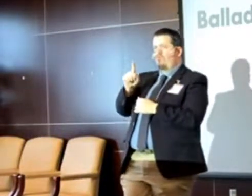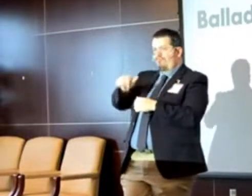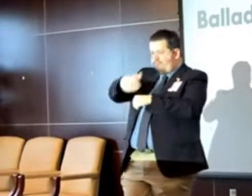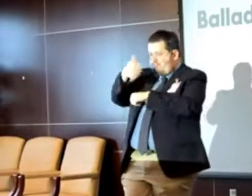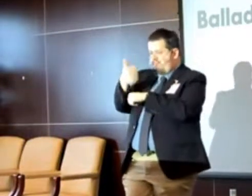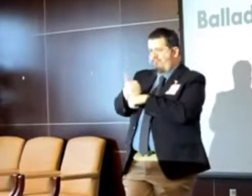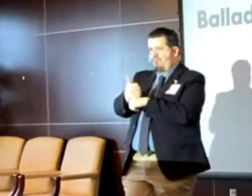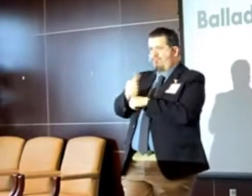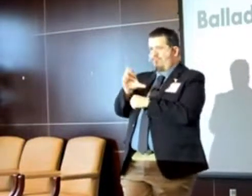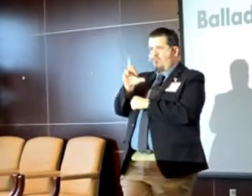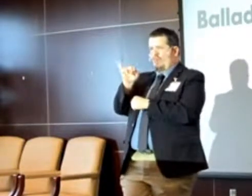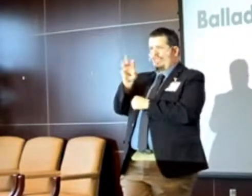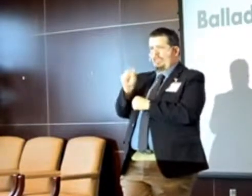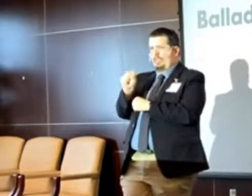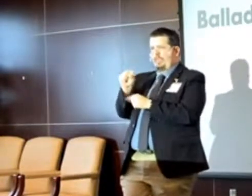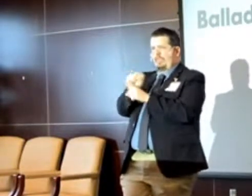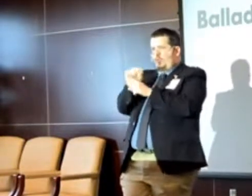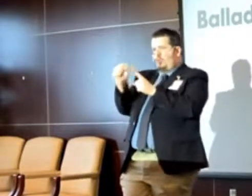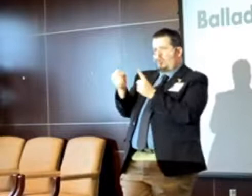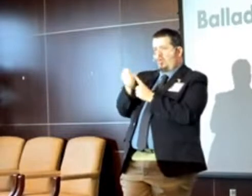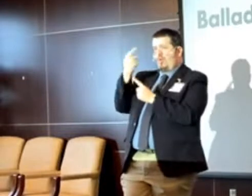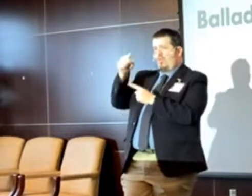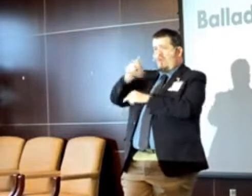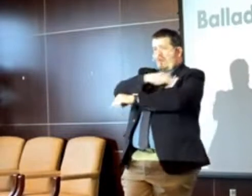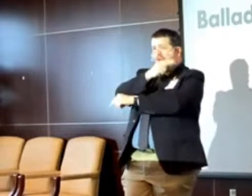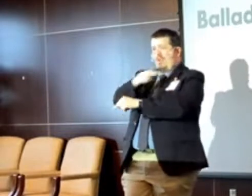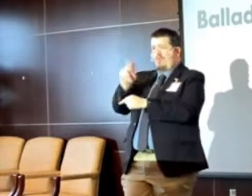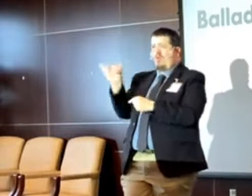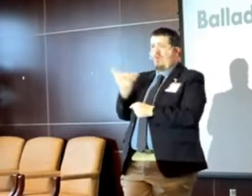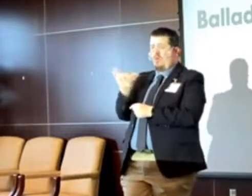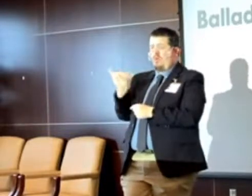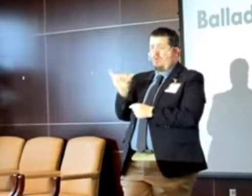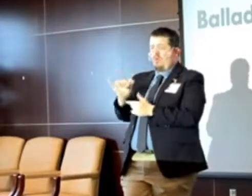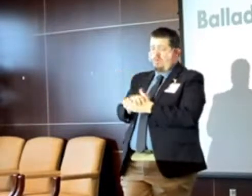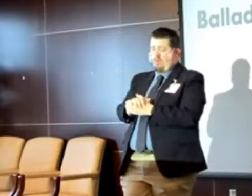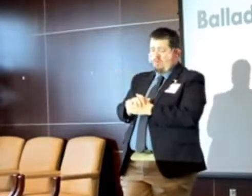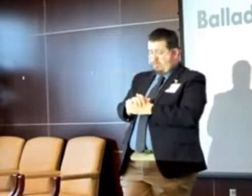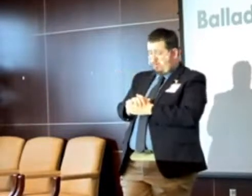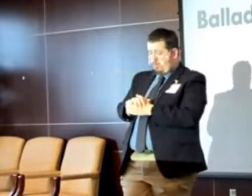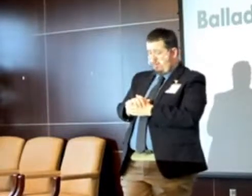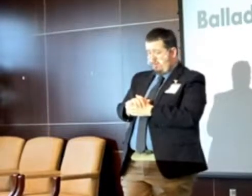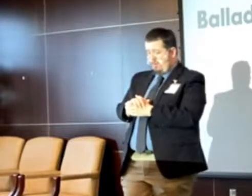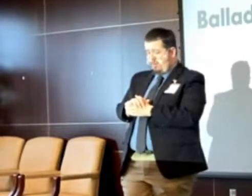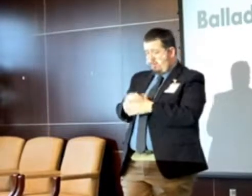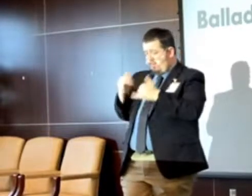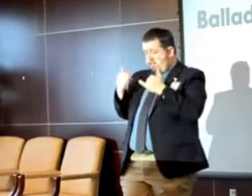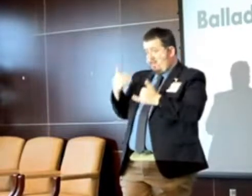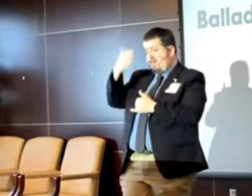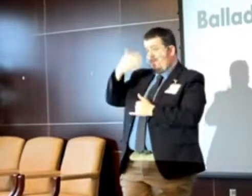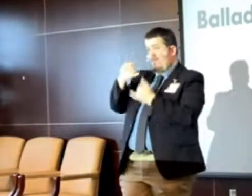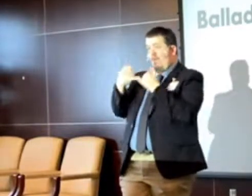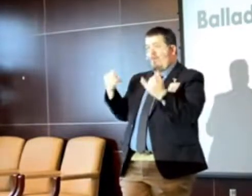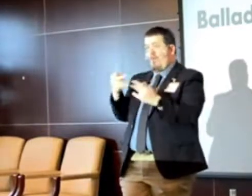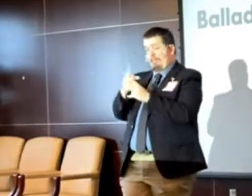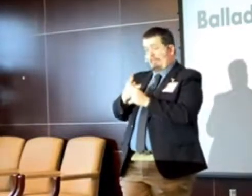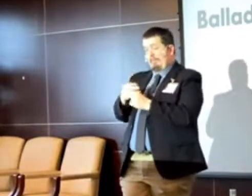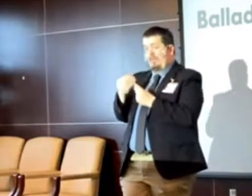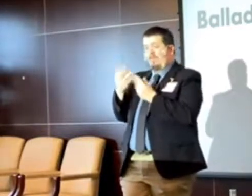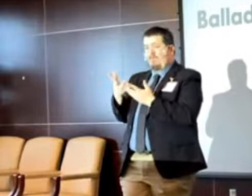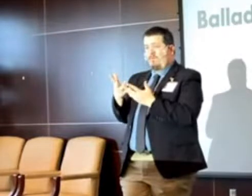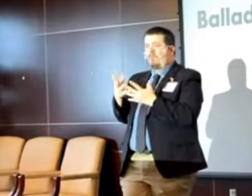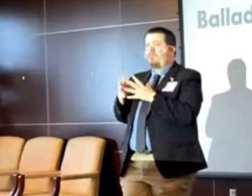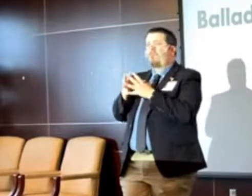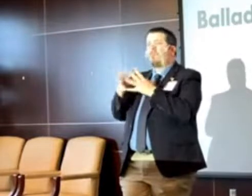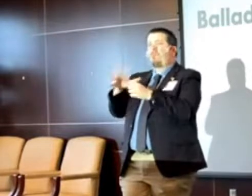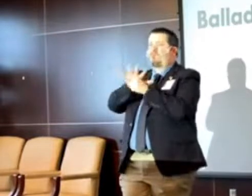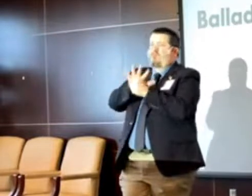a crisis state for our hospitals as well. And our frontline caregivers have